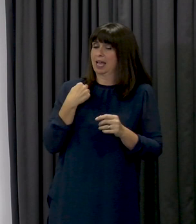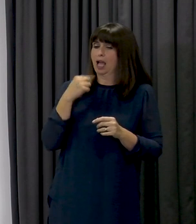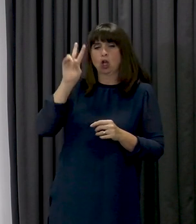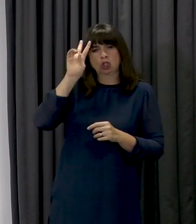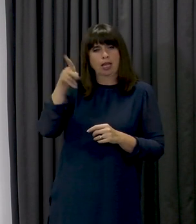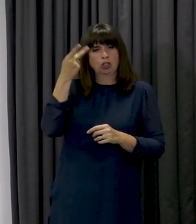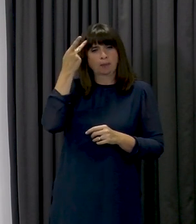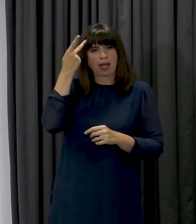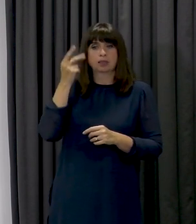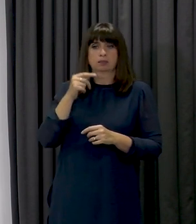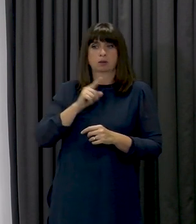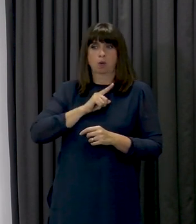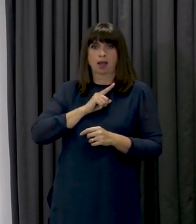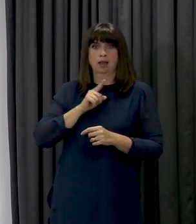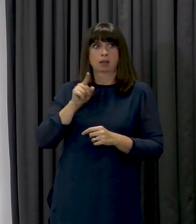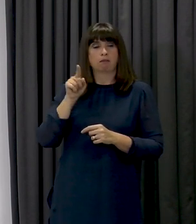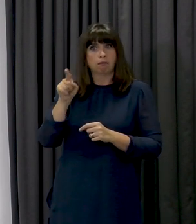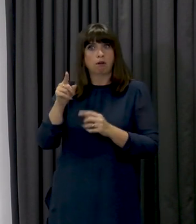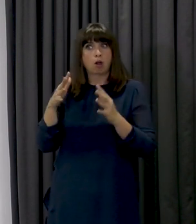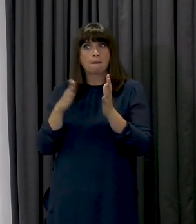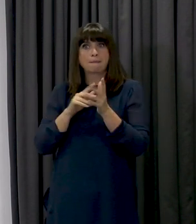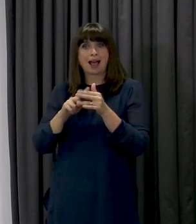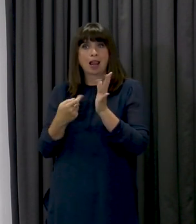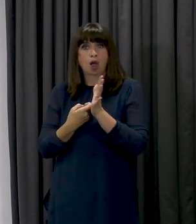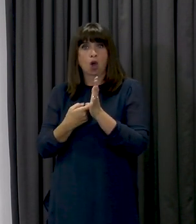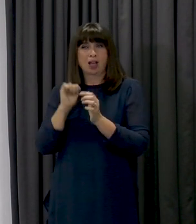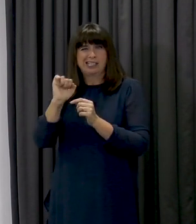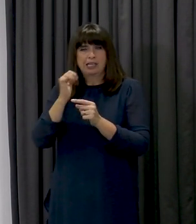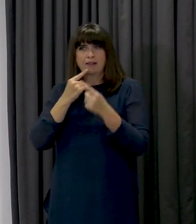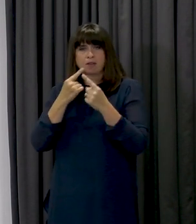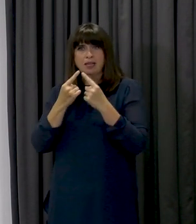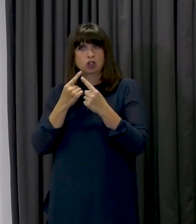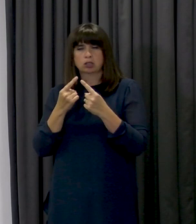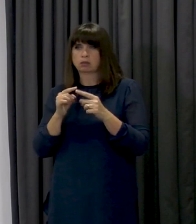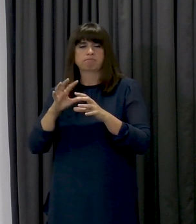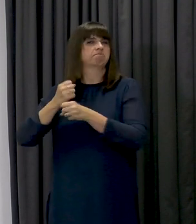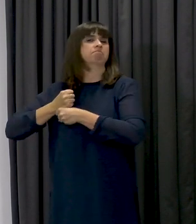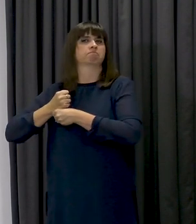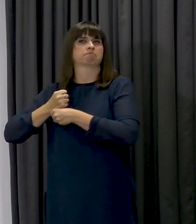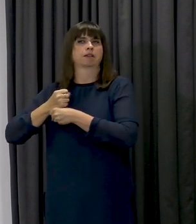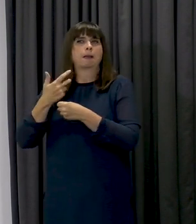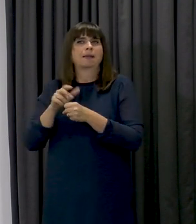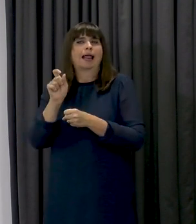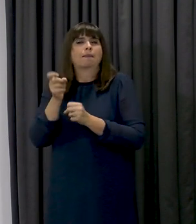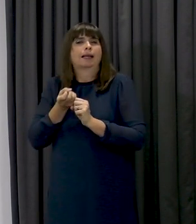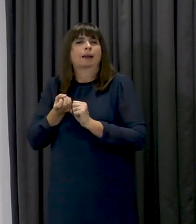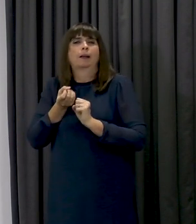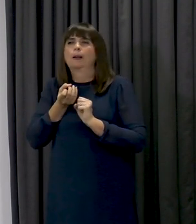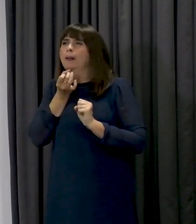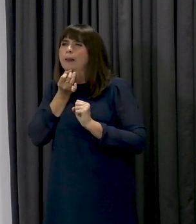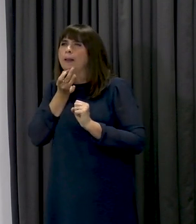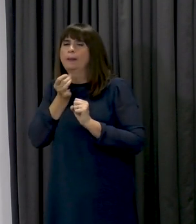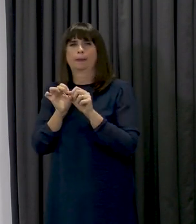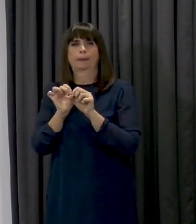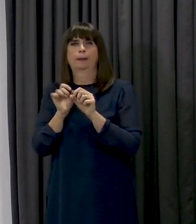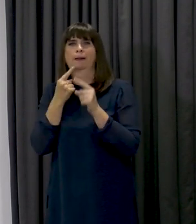place and Wrexham Mylar Hospital specific information was given out. We've had local leaks and social media posts by members of the Senate at times, which have been better sources